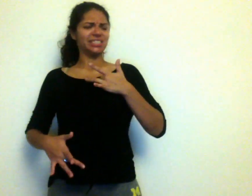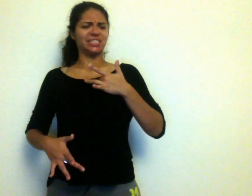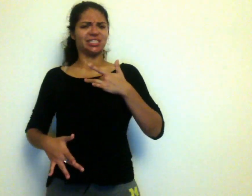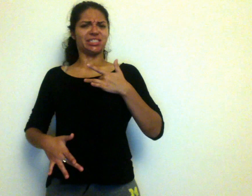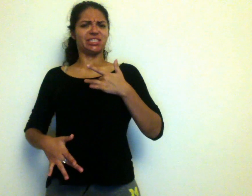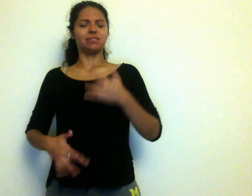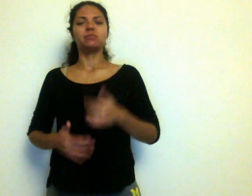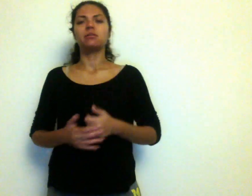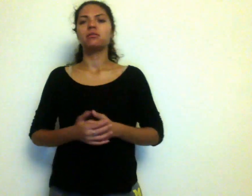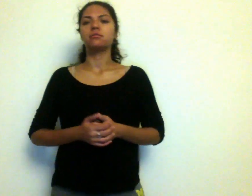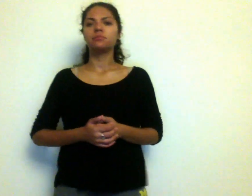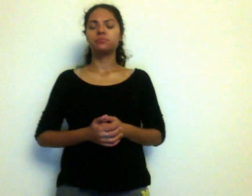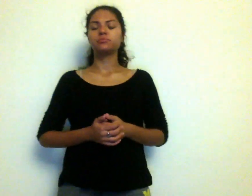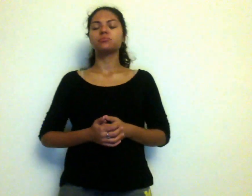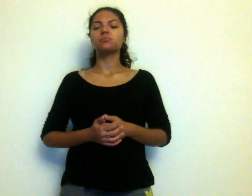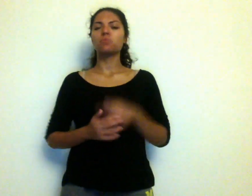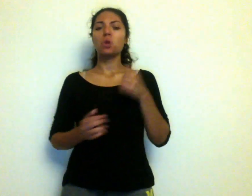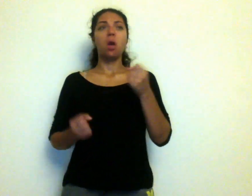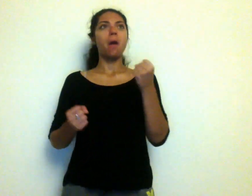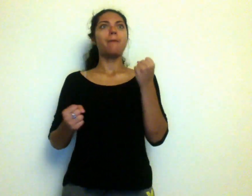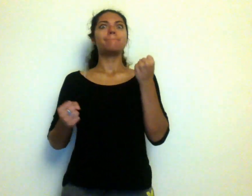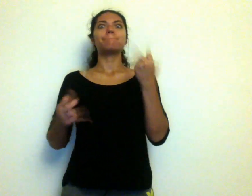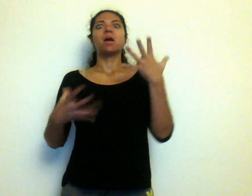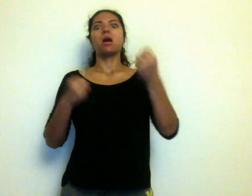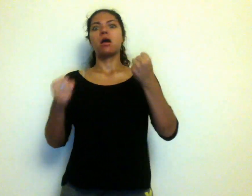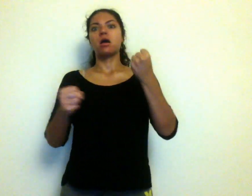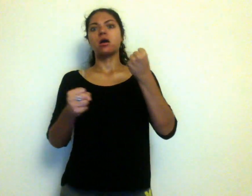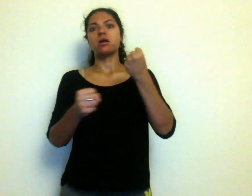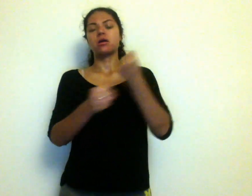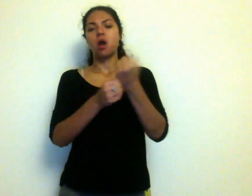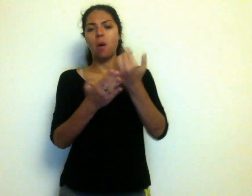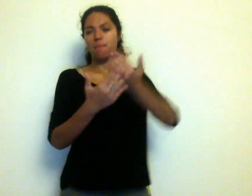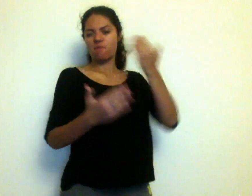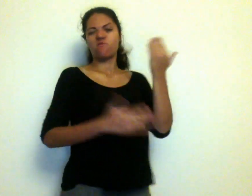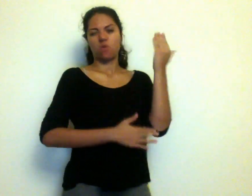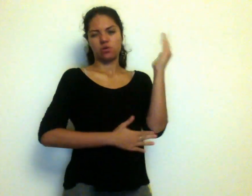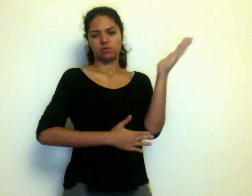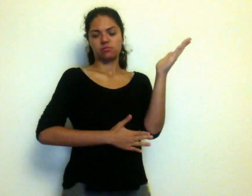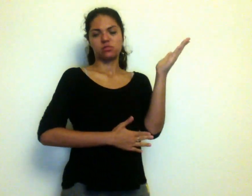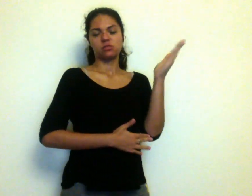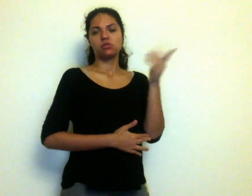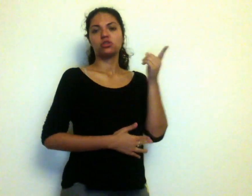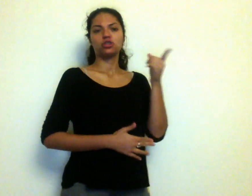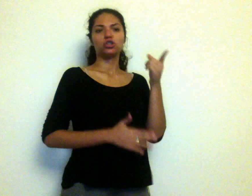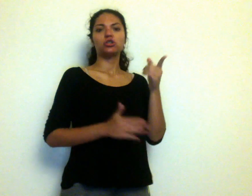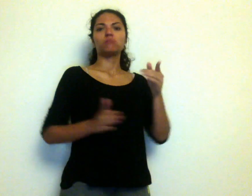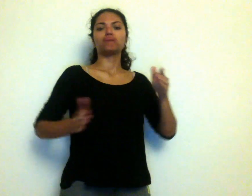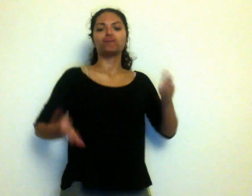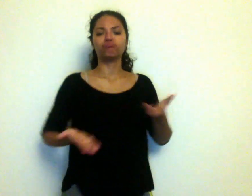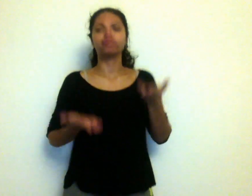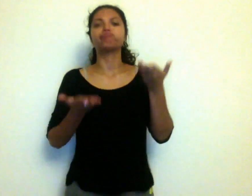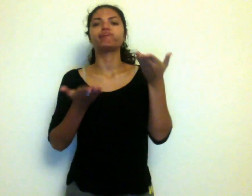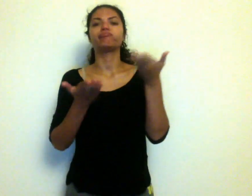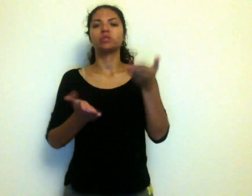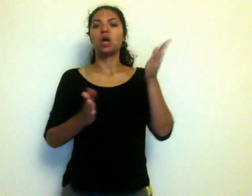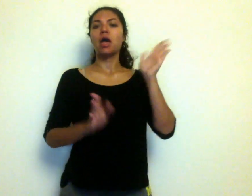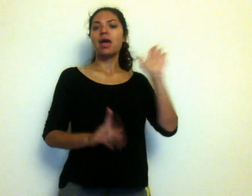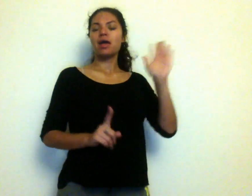and for decades before that, please understand what I'm saying here, he introduced a point of